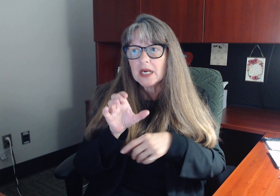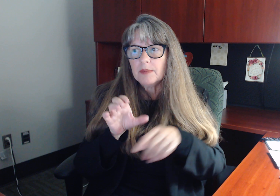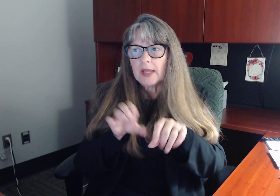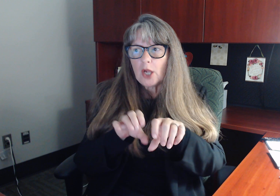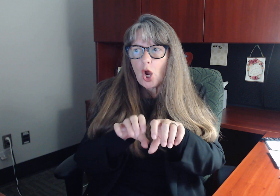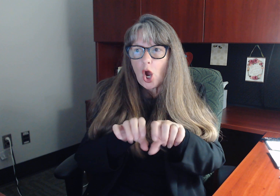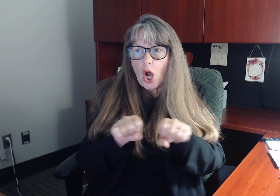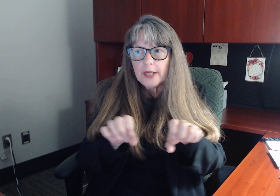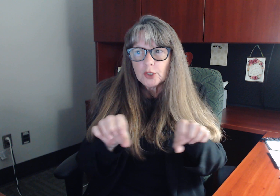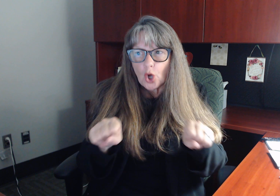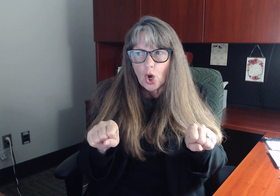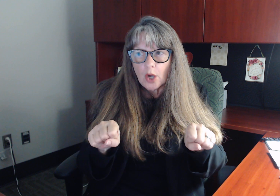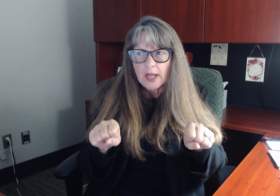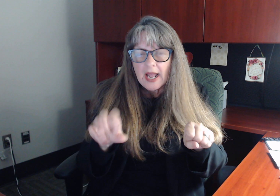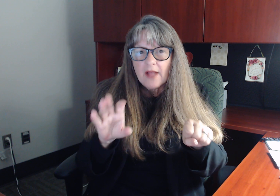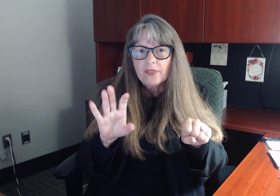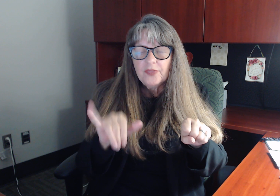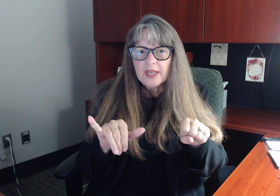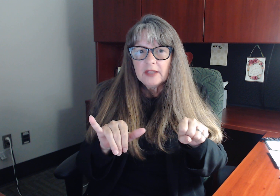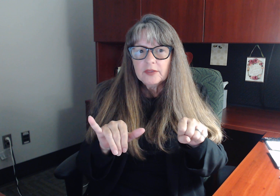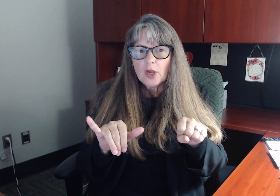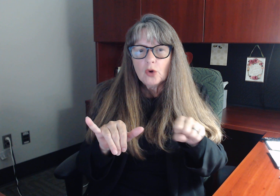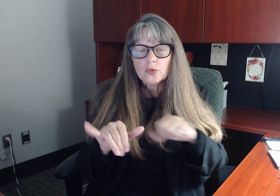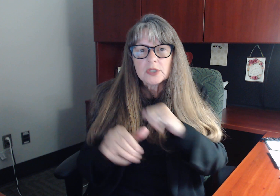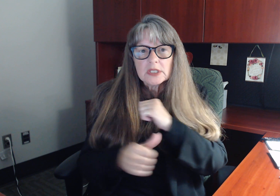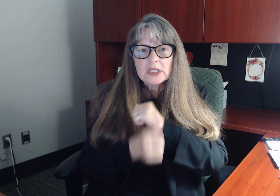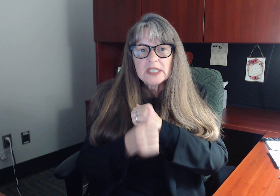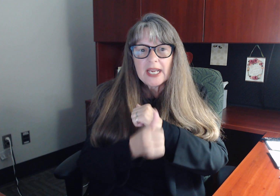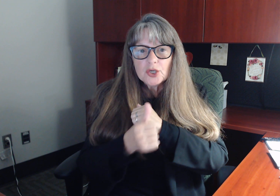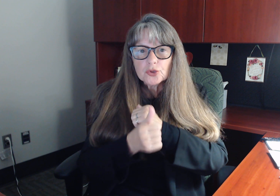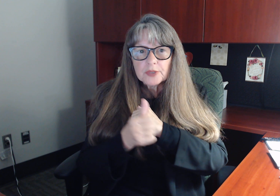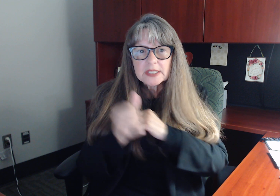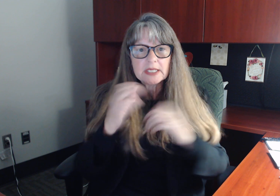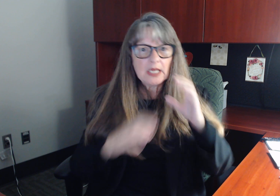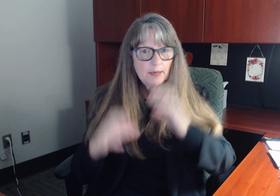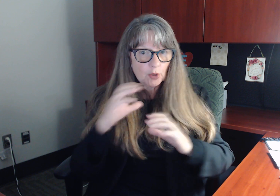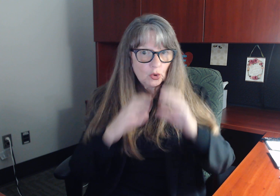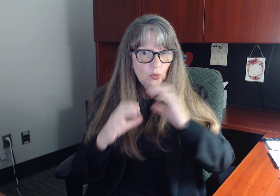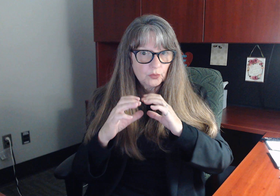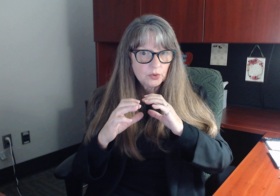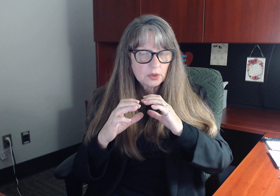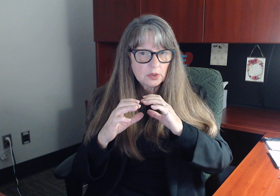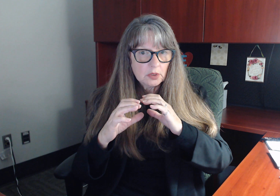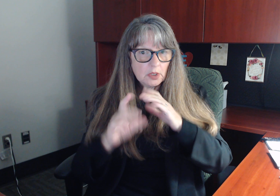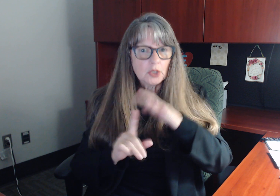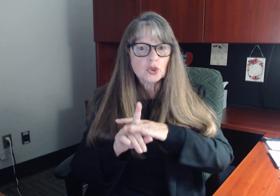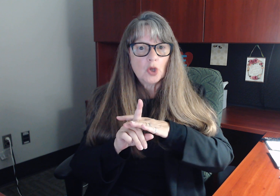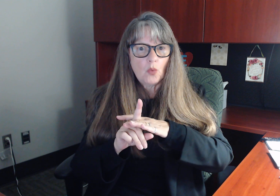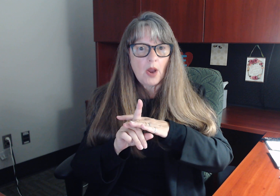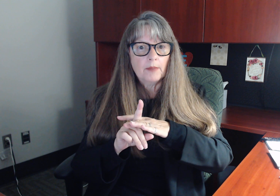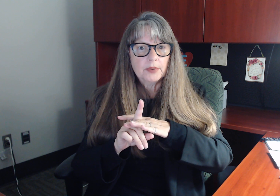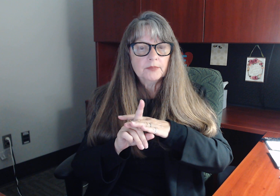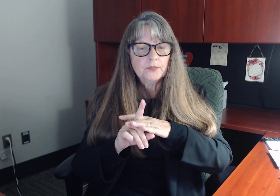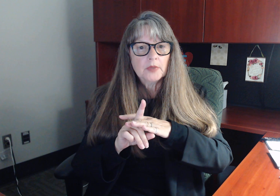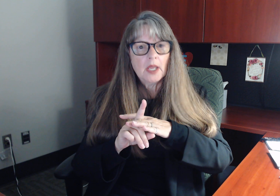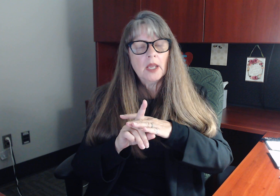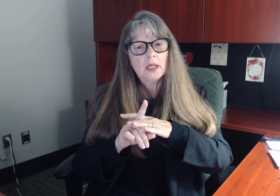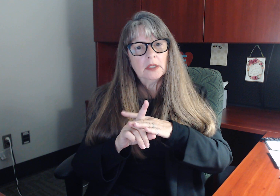like a hot dog, then those dangerous chemicals can show up, and it